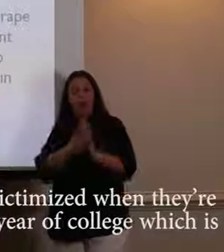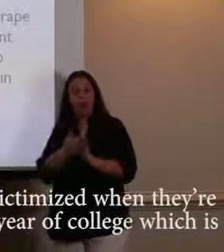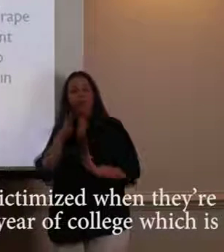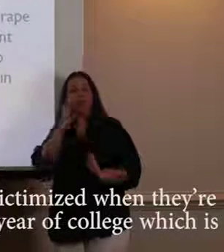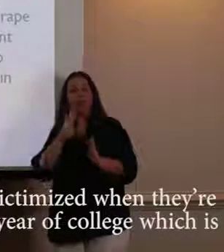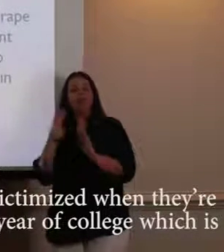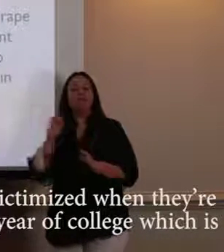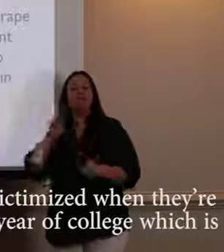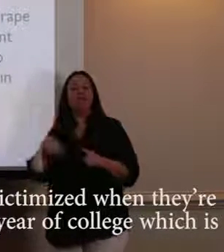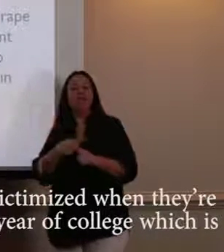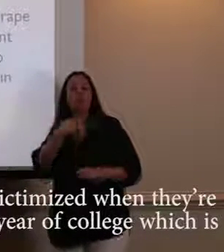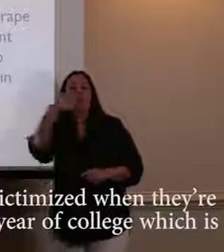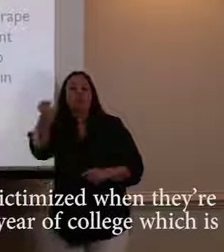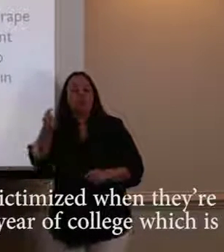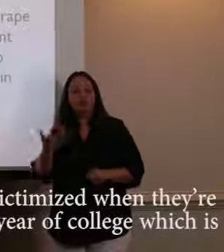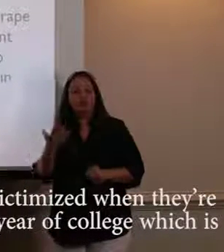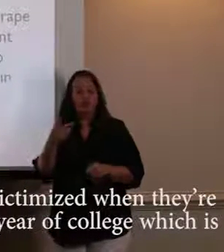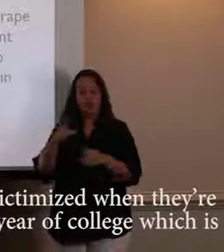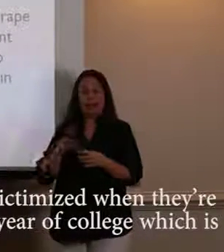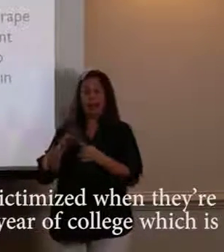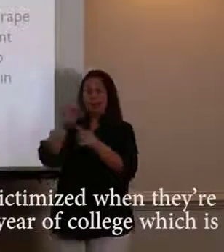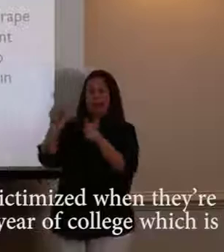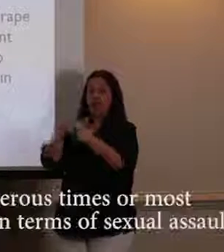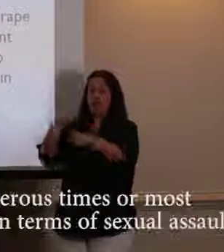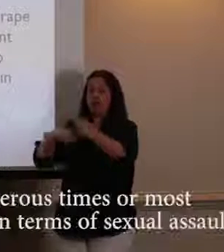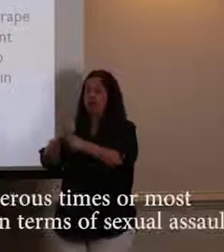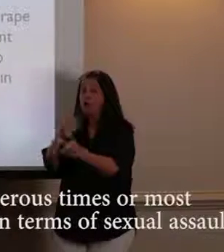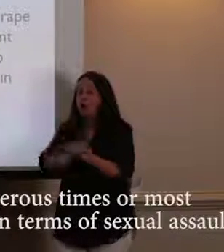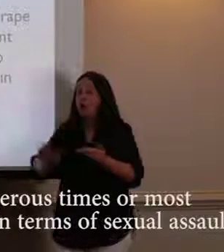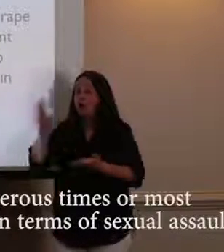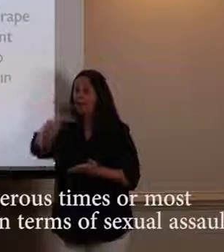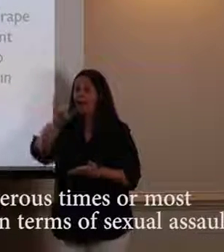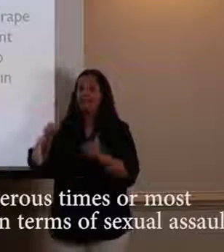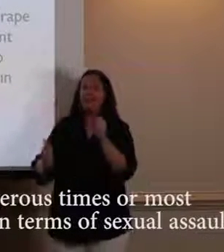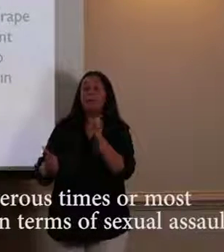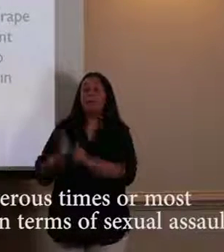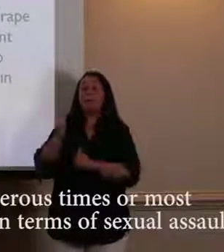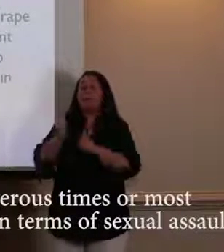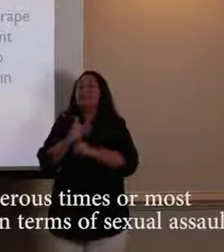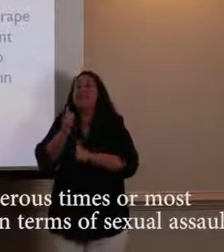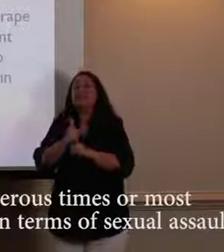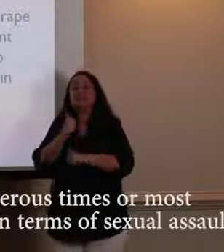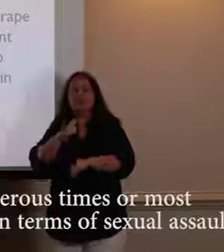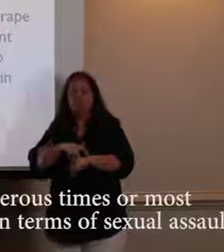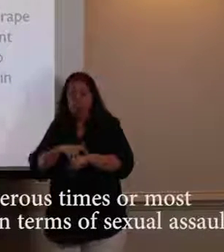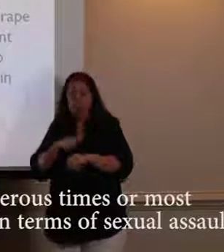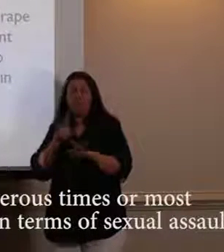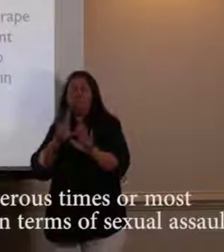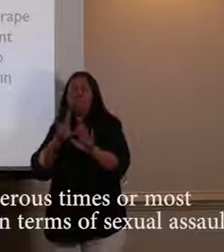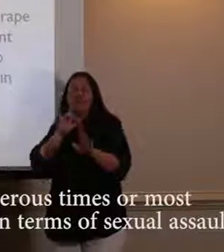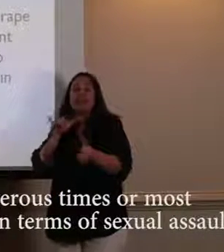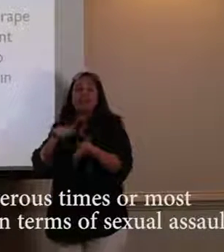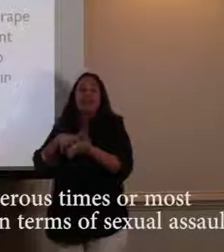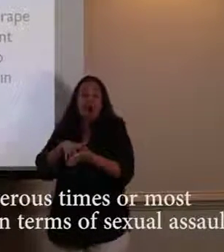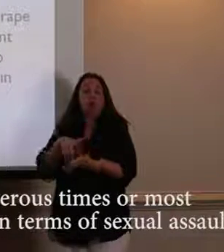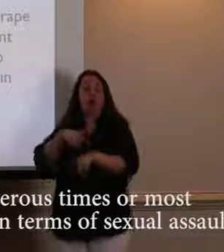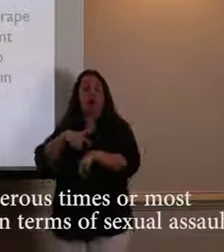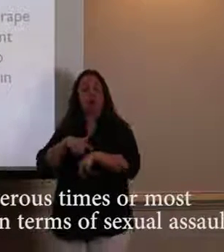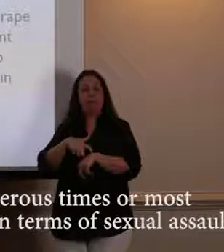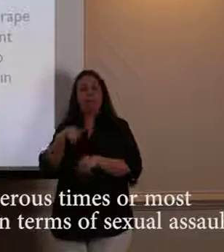when they're older, especially in your first year of college, which is actually one of the most dangerous times, most vulnerable times for women in